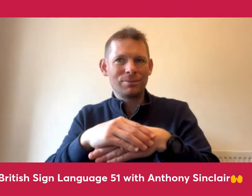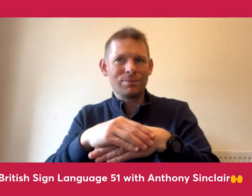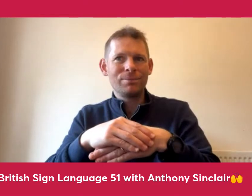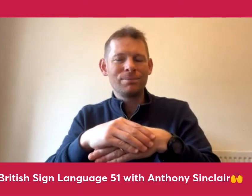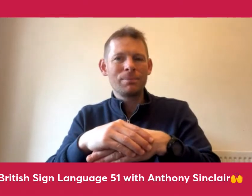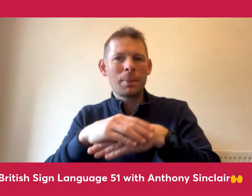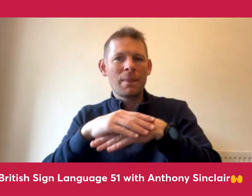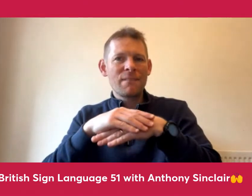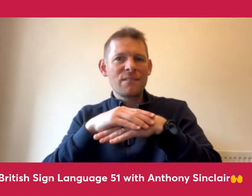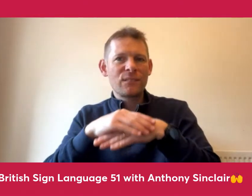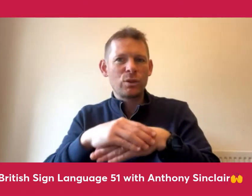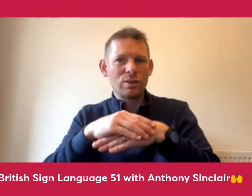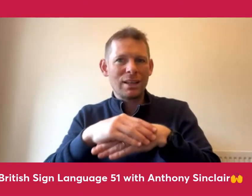with friends.